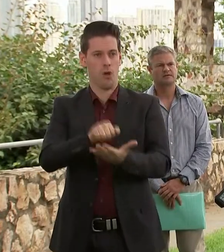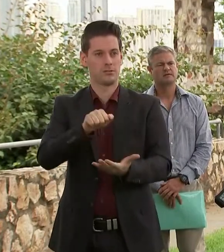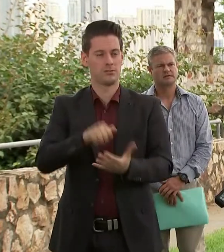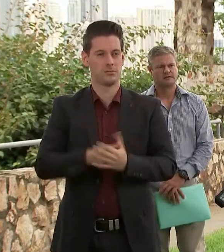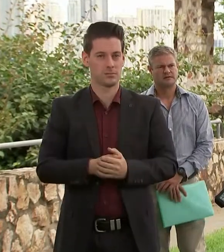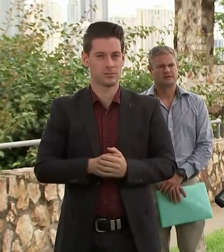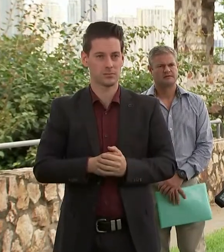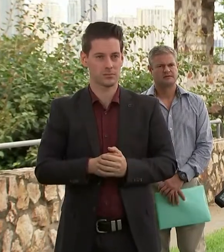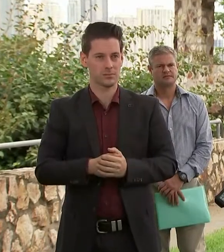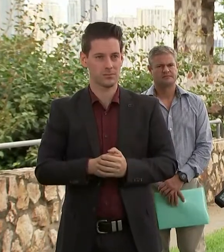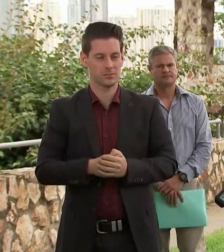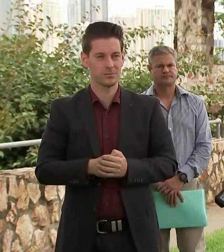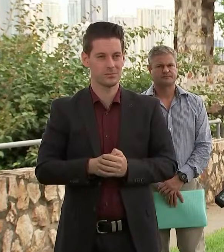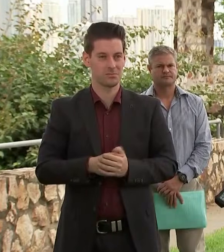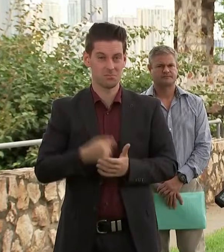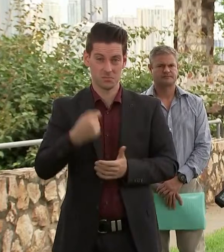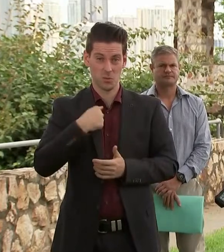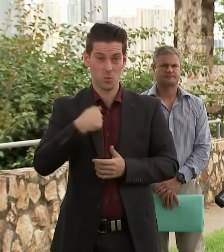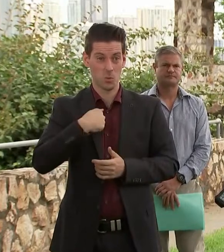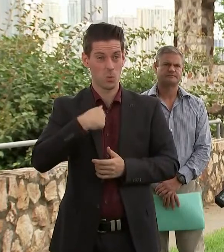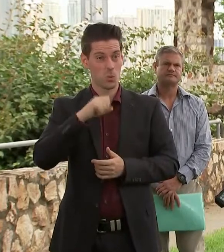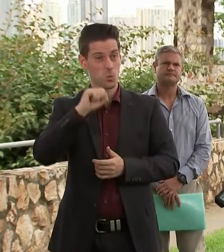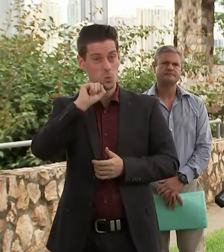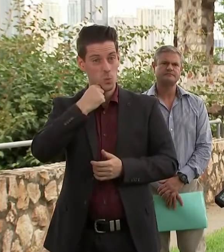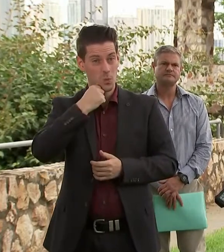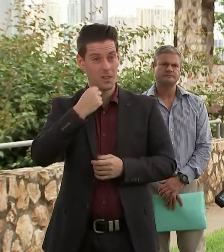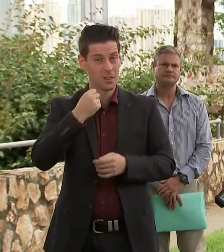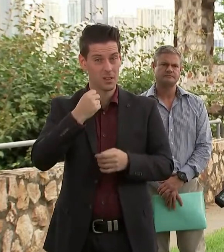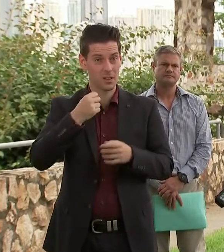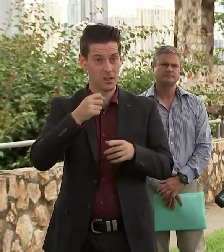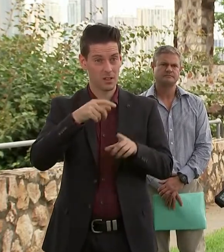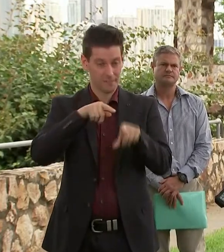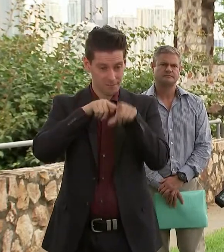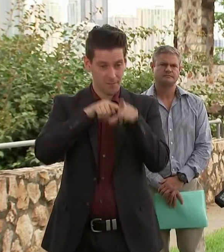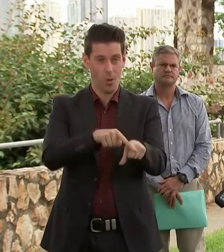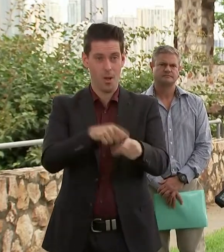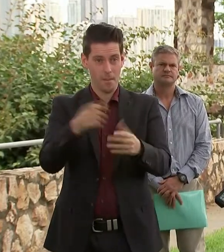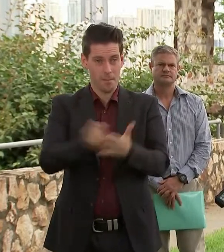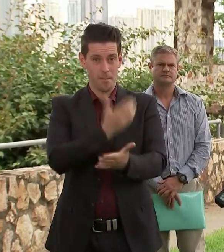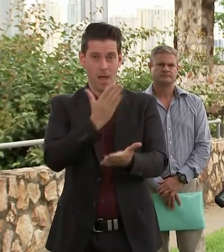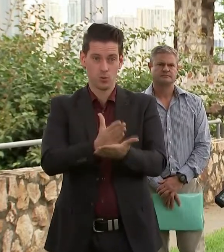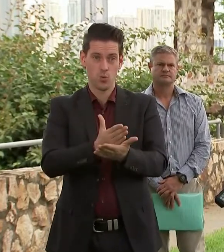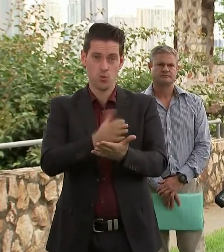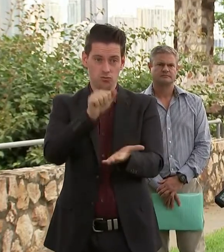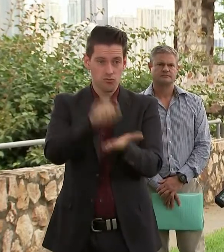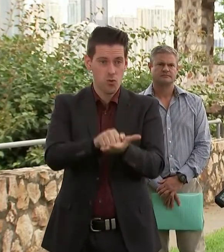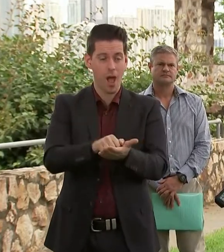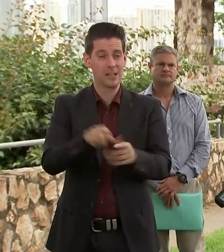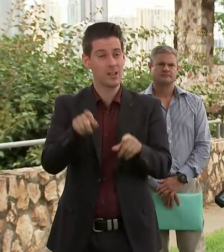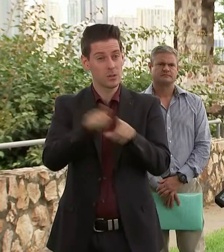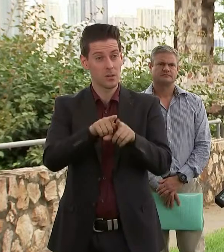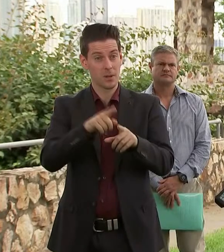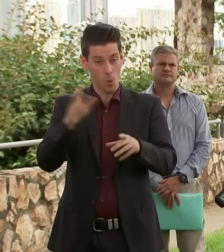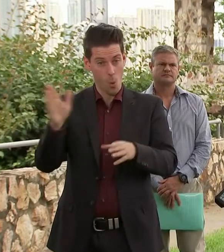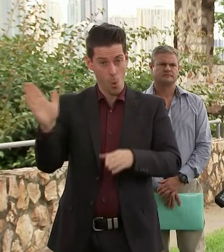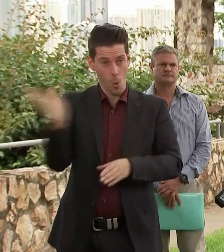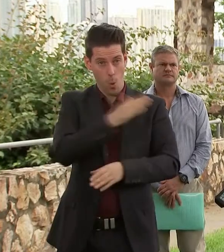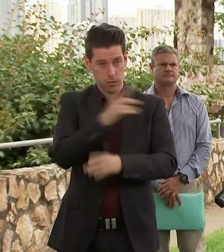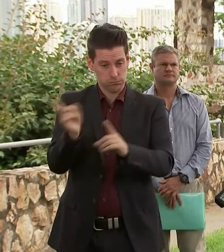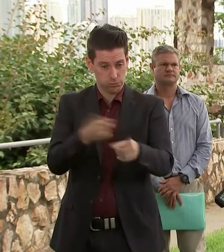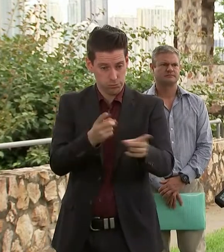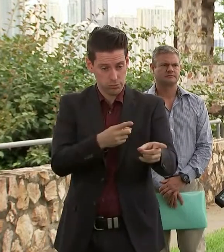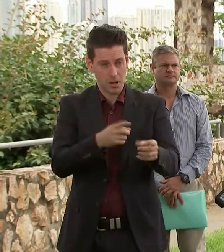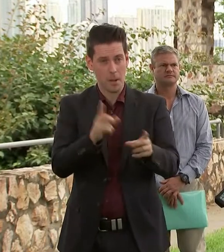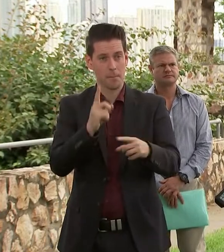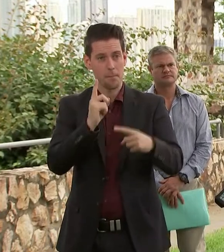be in many instances doing 100% compliance or random intercepts. So please don't think